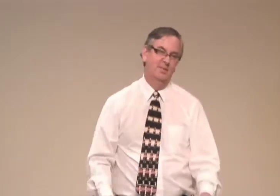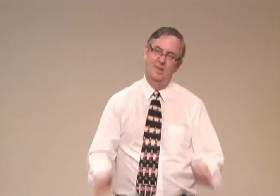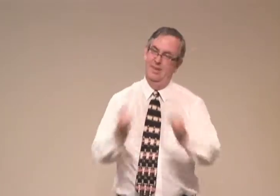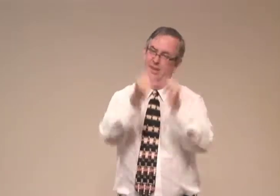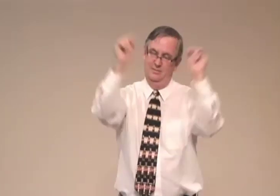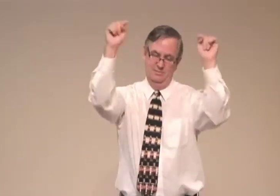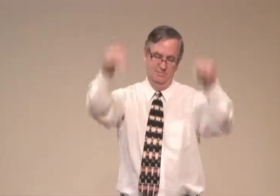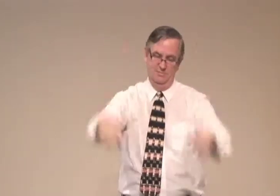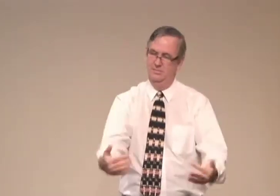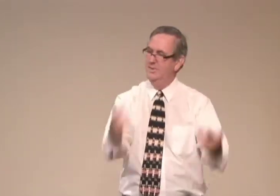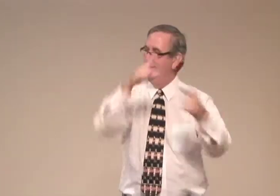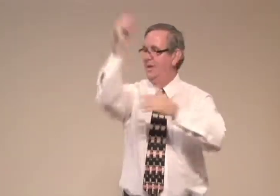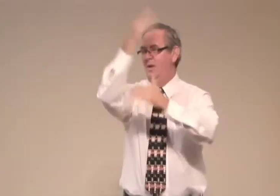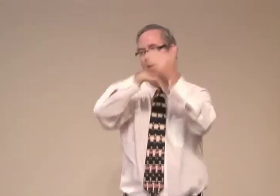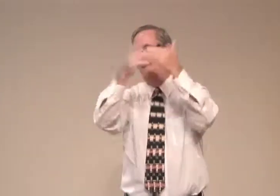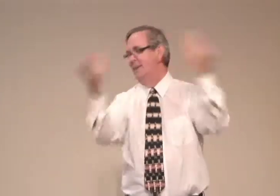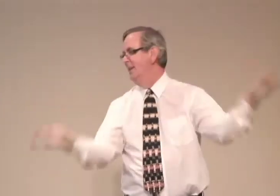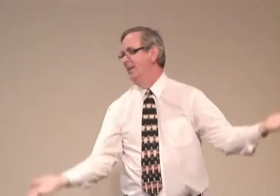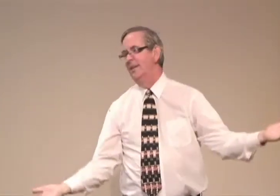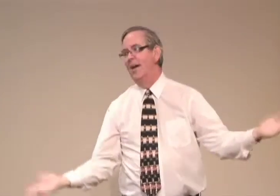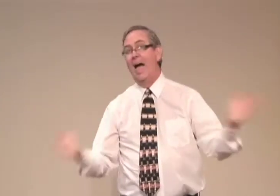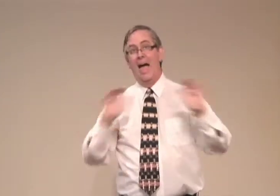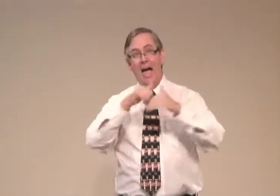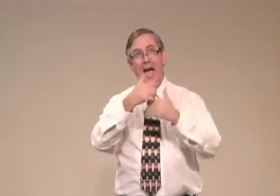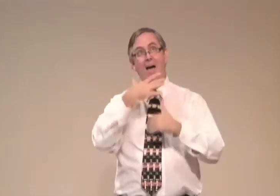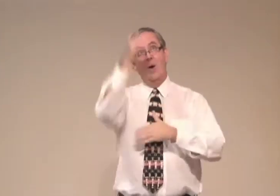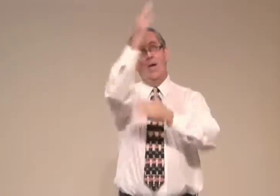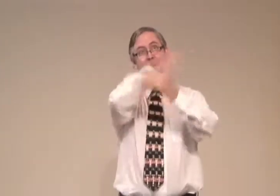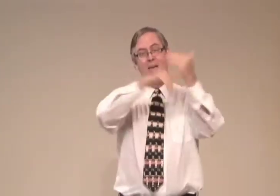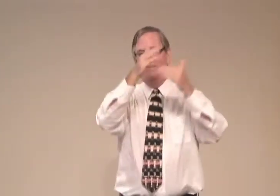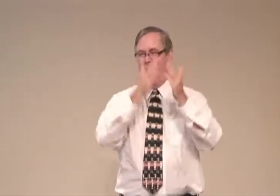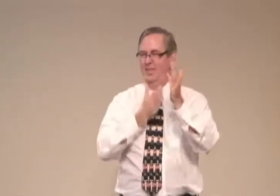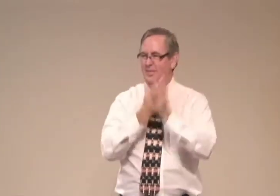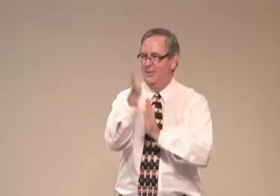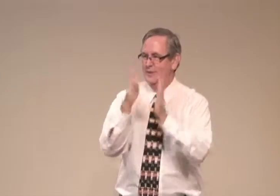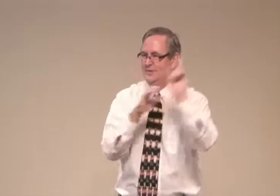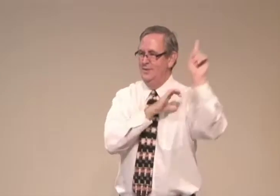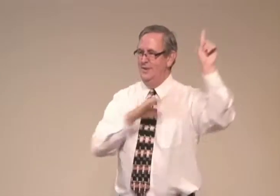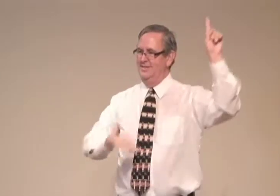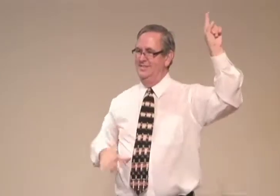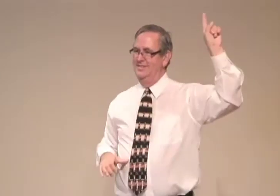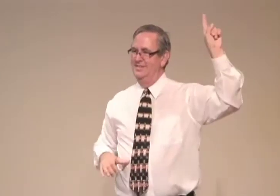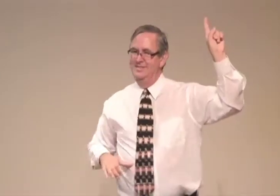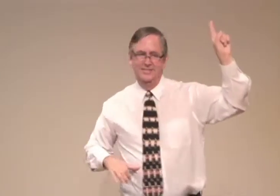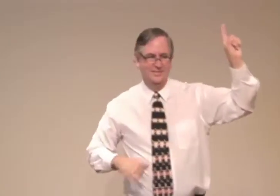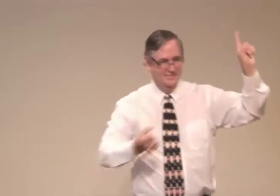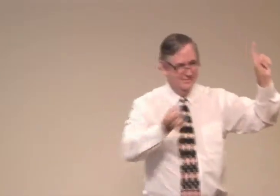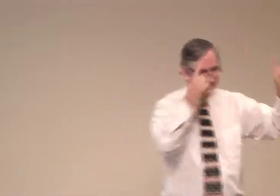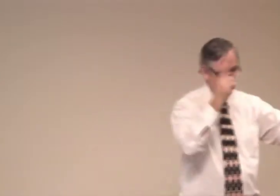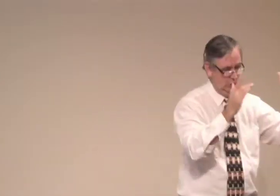there's no idol that can get you to heaven they will land you in hell how do you get to heaven through Jesus Christ